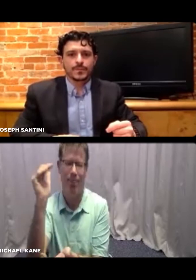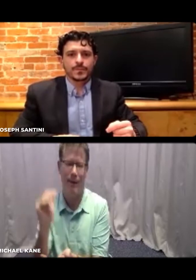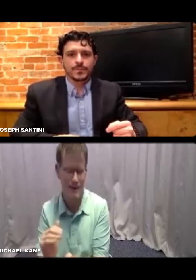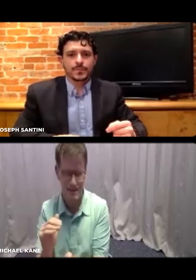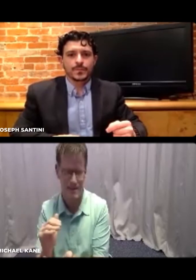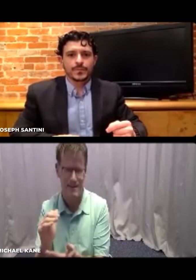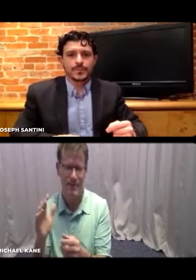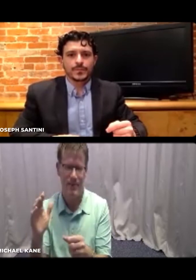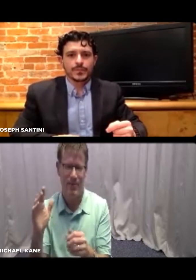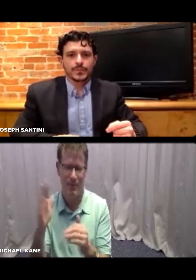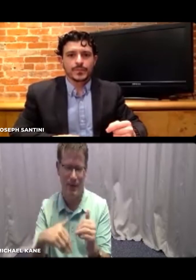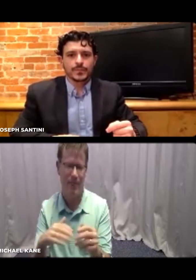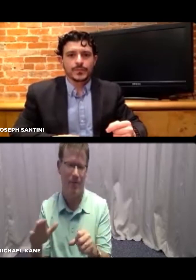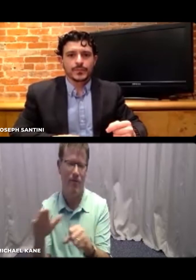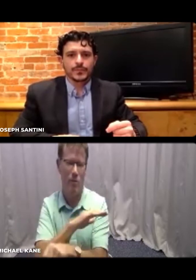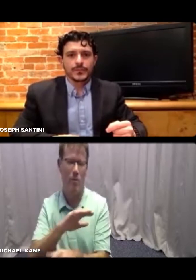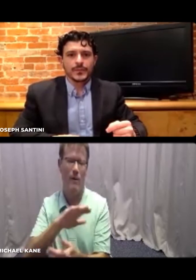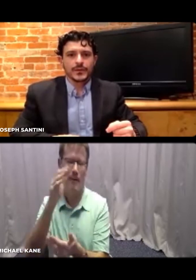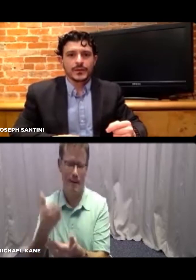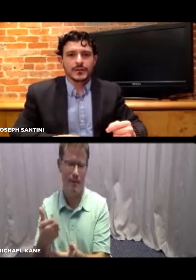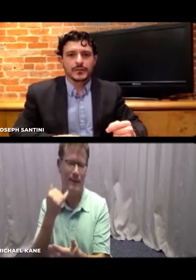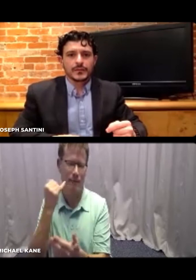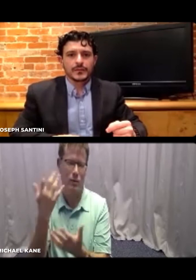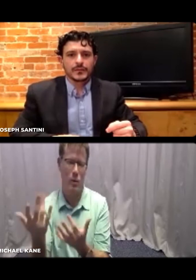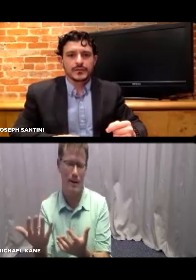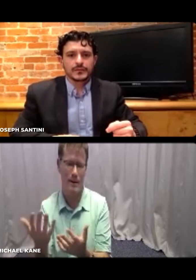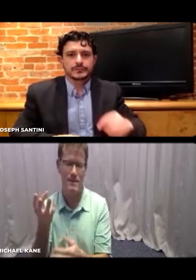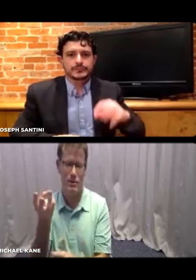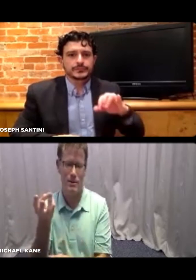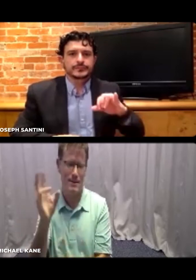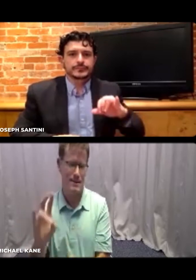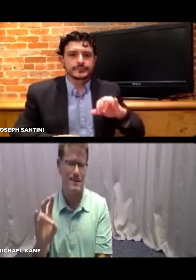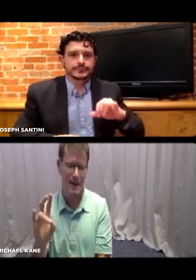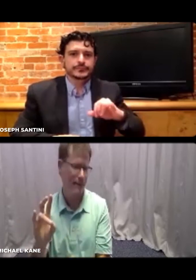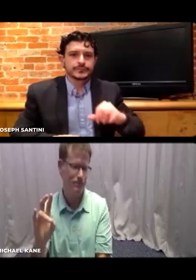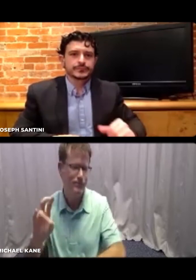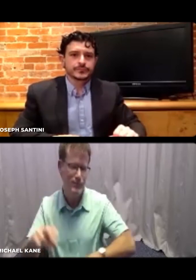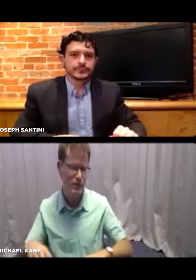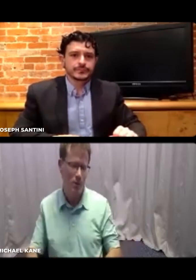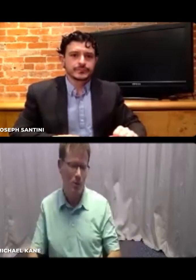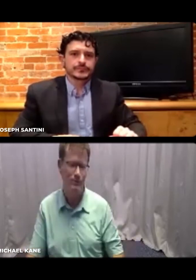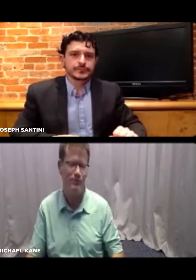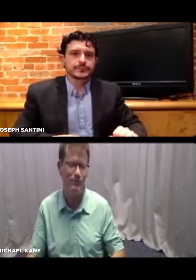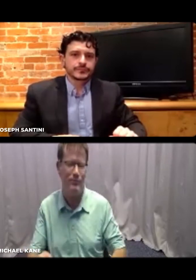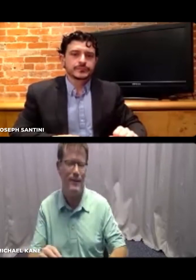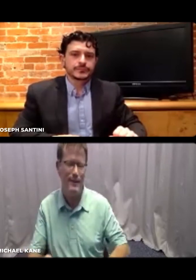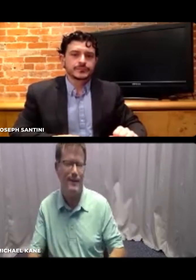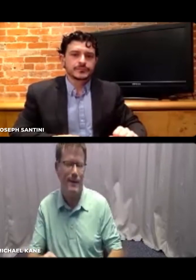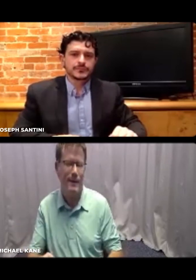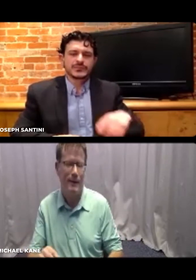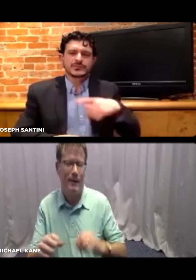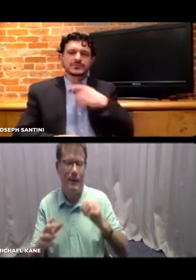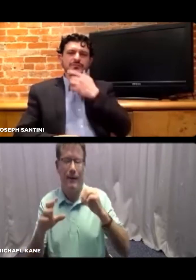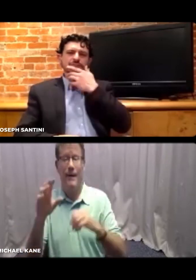30% less than the full amount if you had waited until age 67. I see. And SSI is a